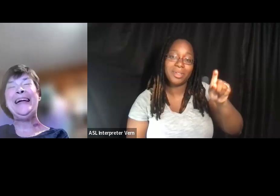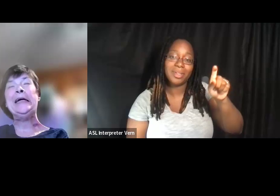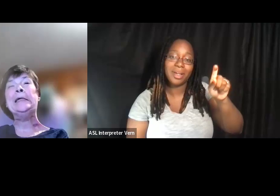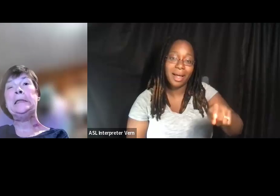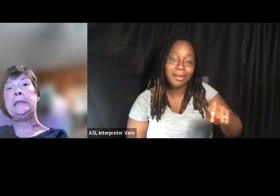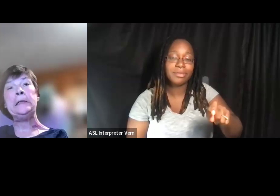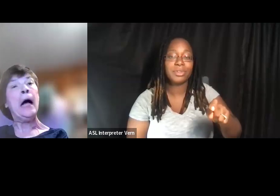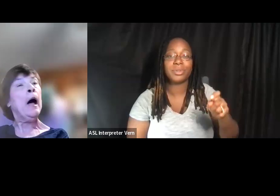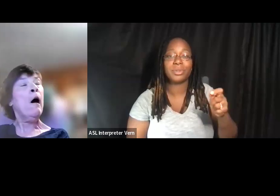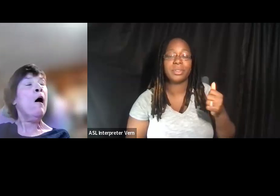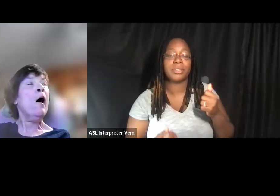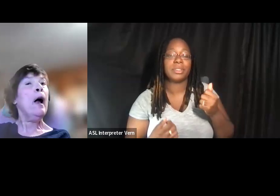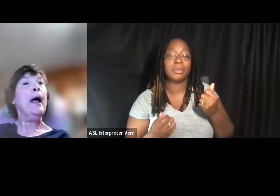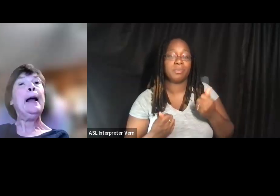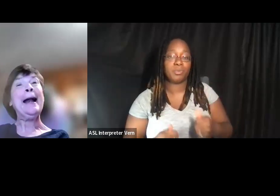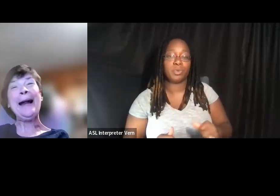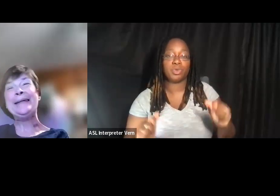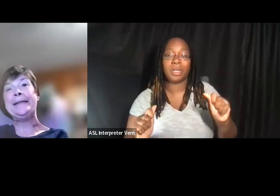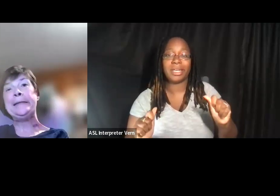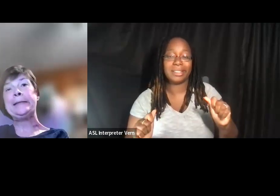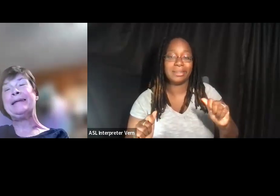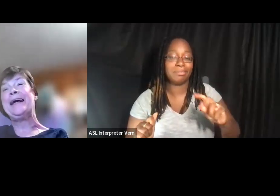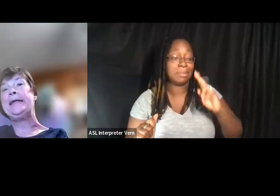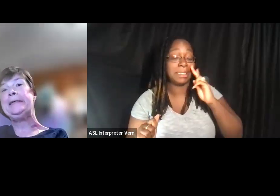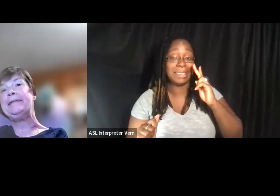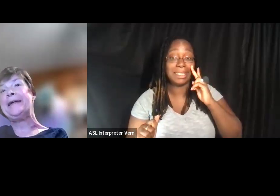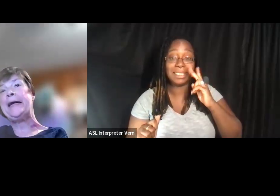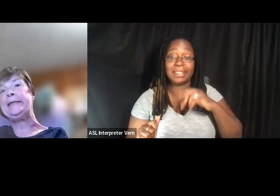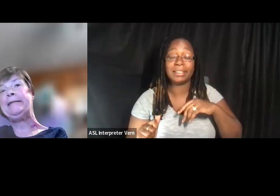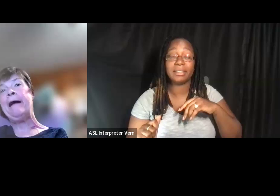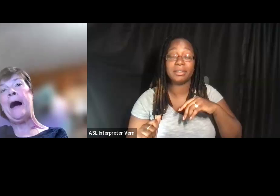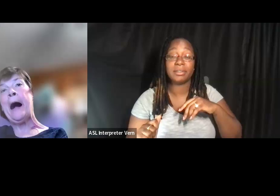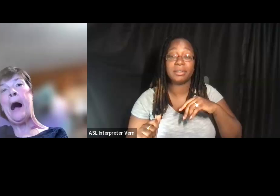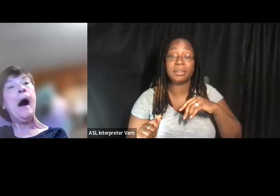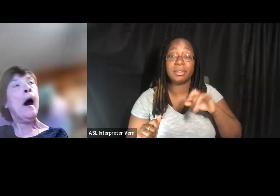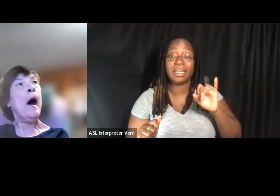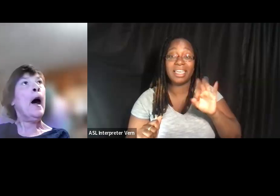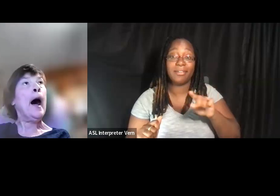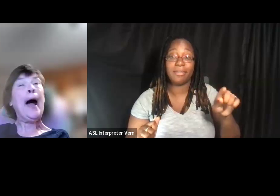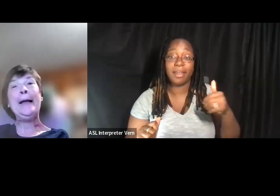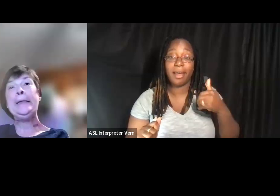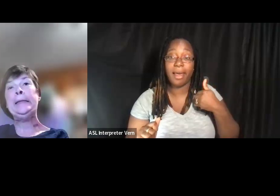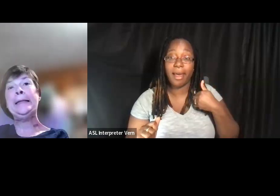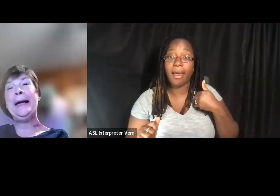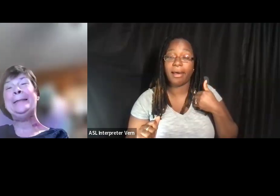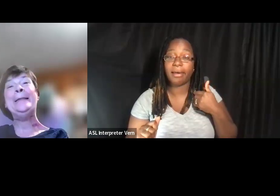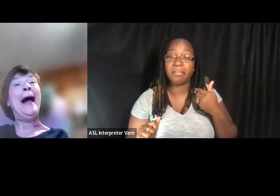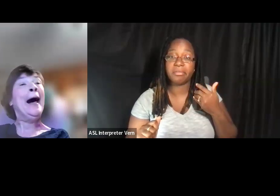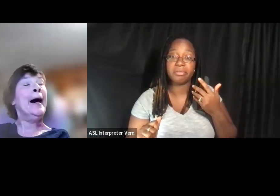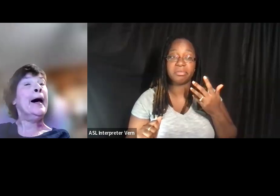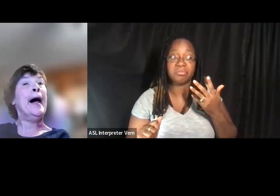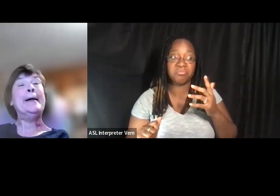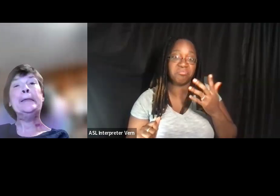20 years. He was a great director. I knew